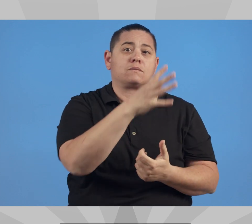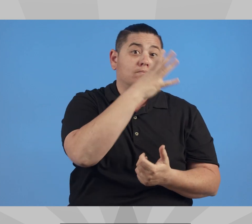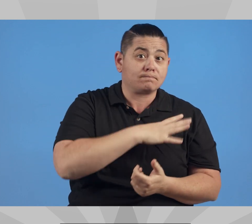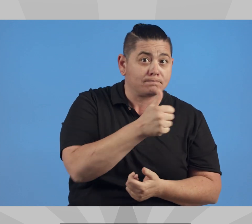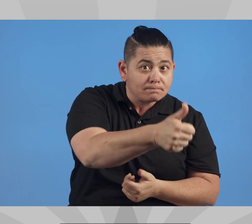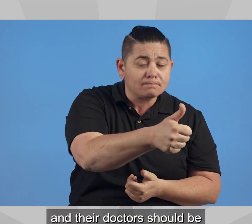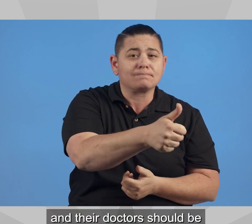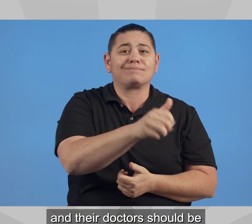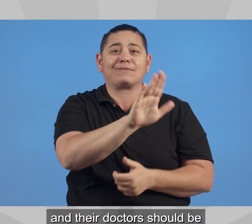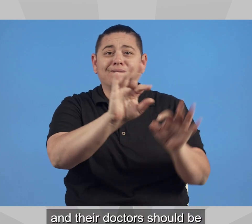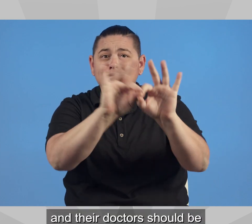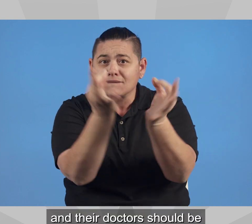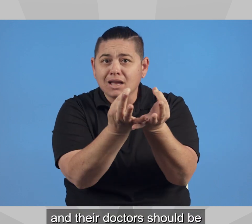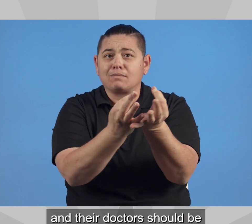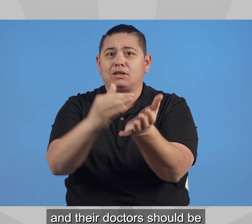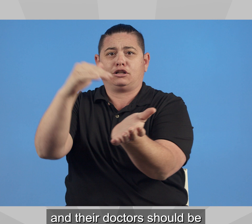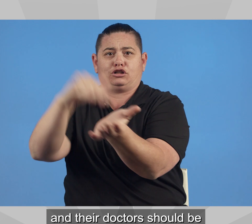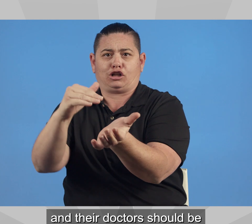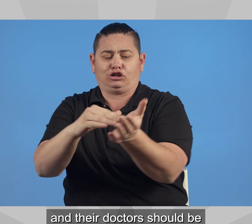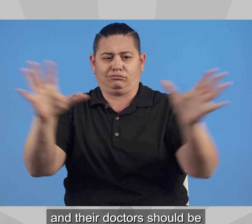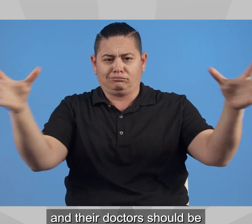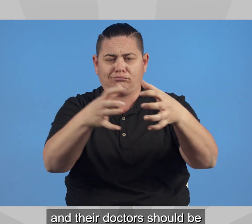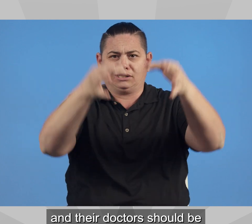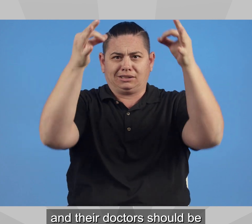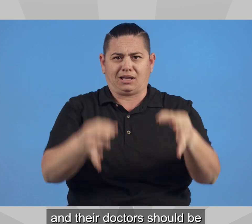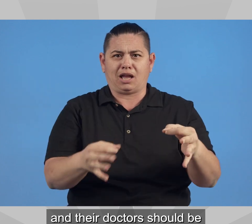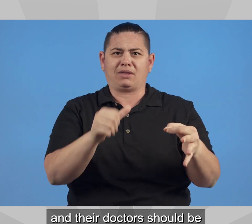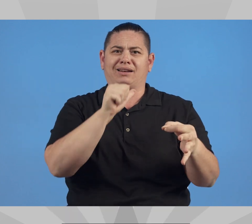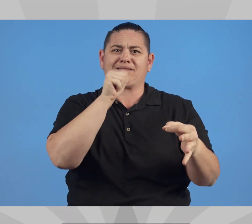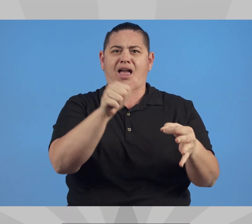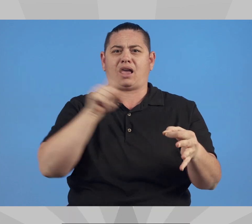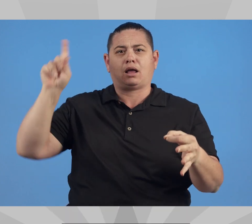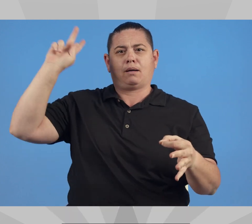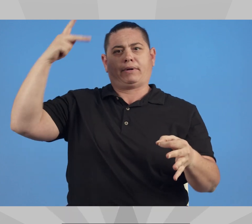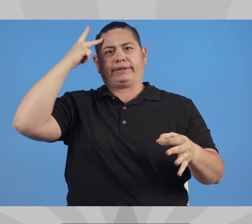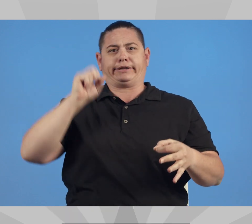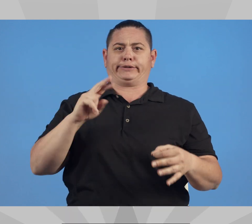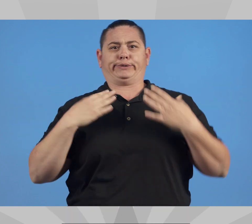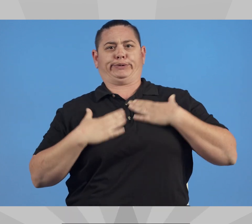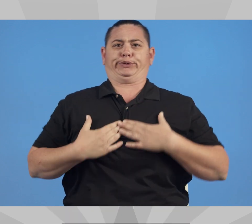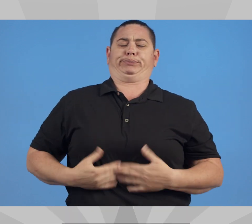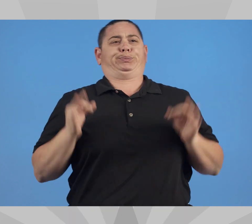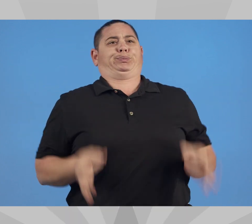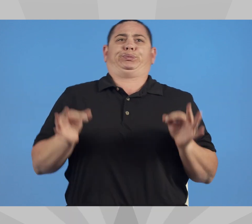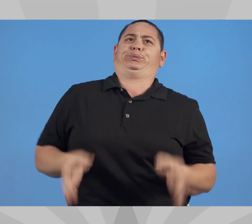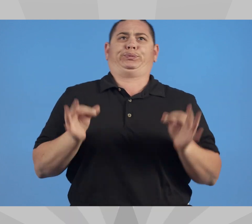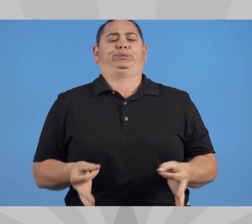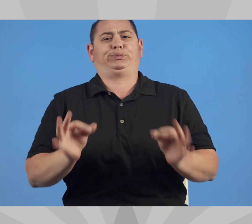Women, their families, and their doctors should be involved in those decisions, not politicians in suits.